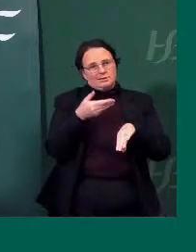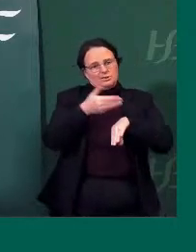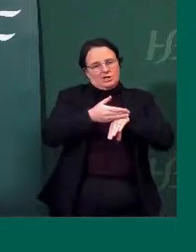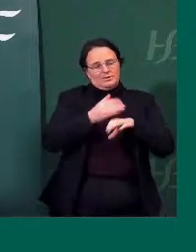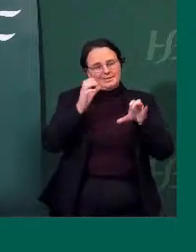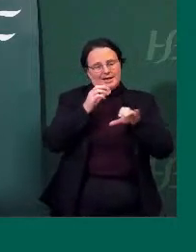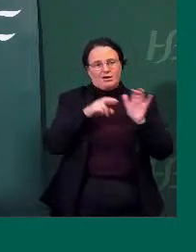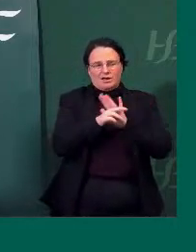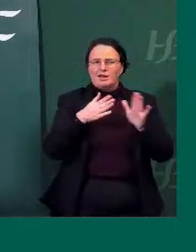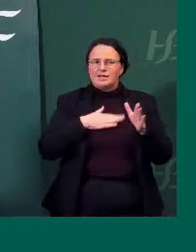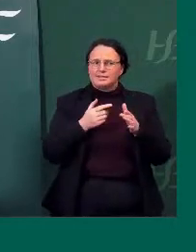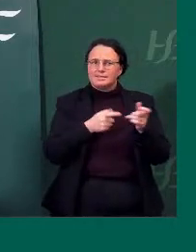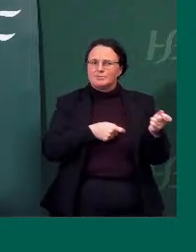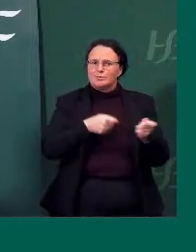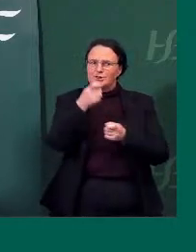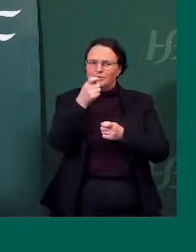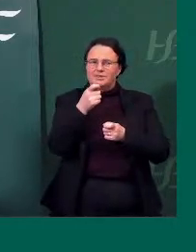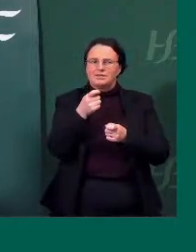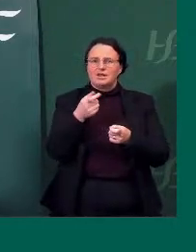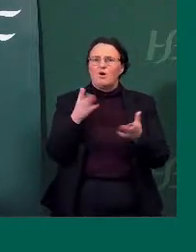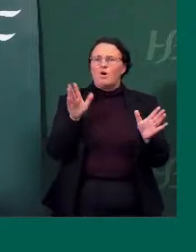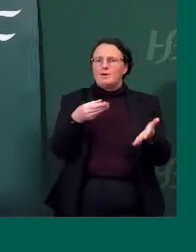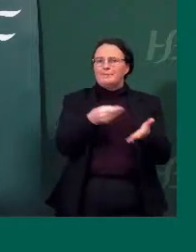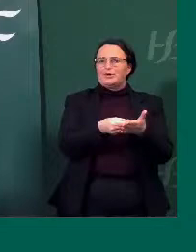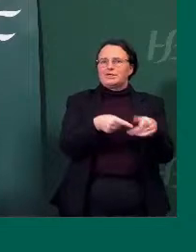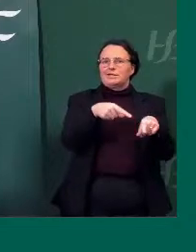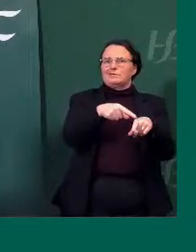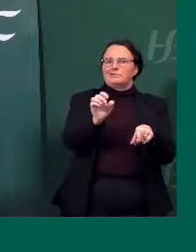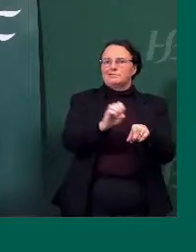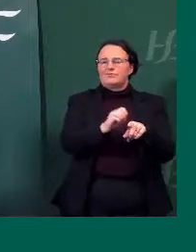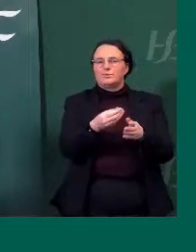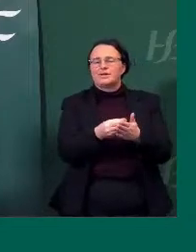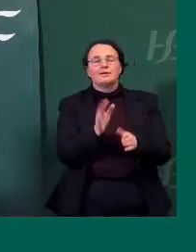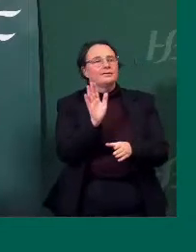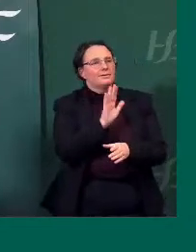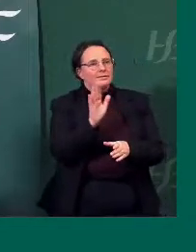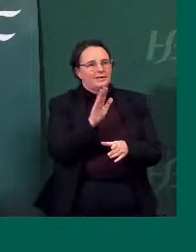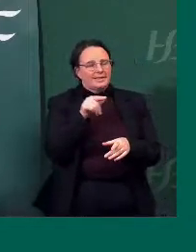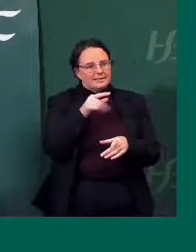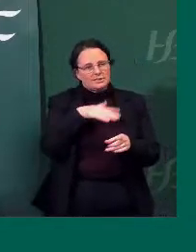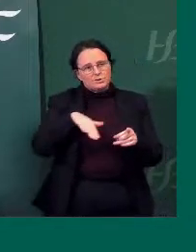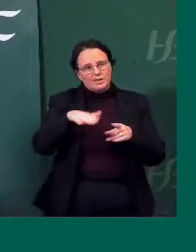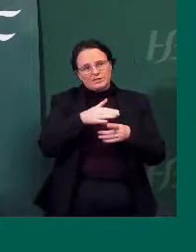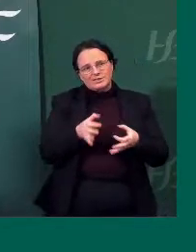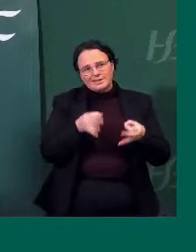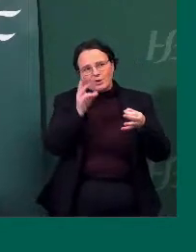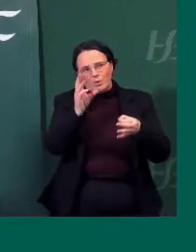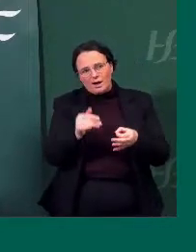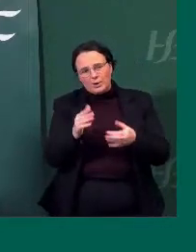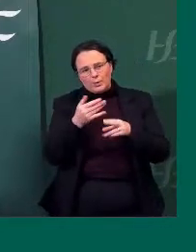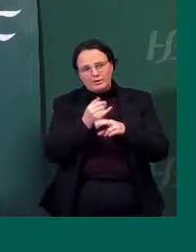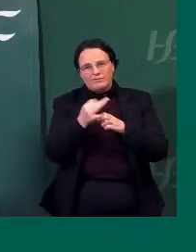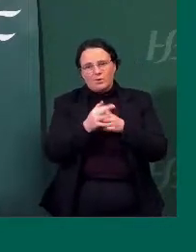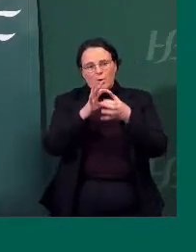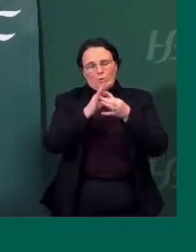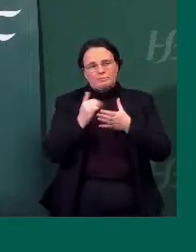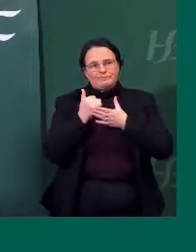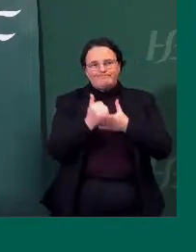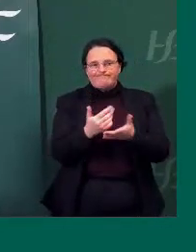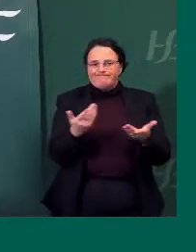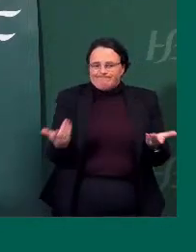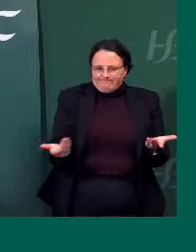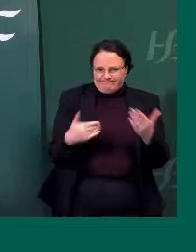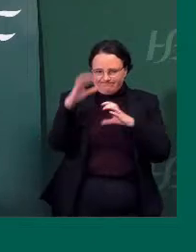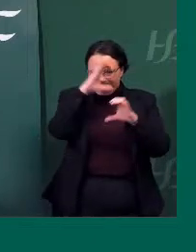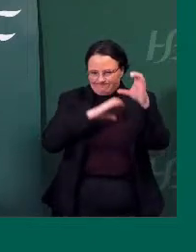flag that, because sometimes people think it's a funding issue. It's really not. In terms of people being delayed now for home support, it is about access